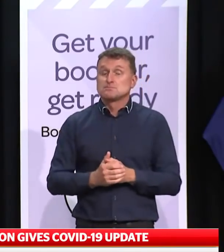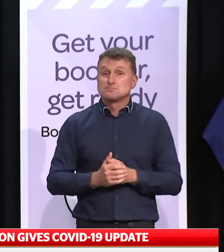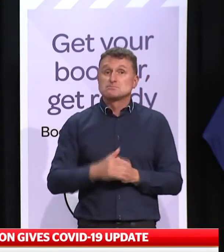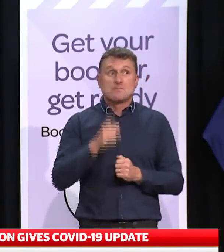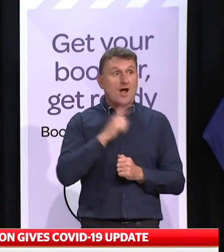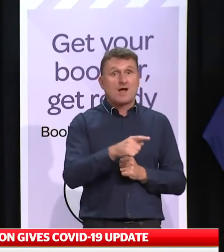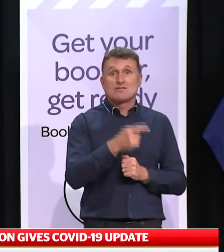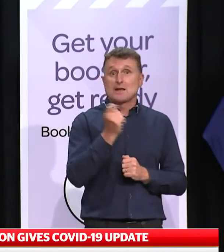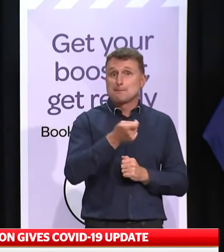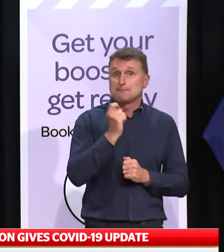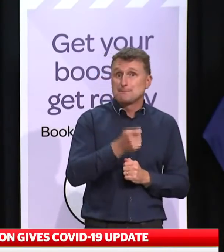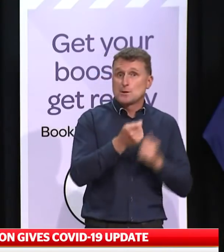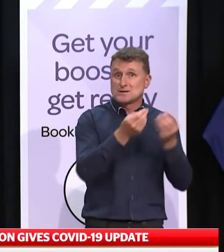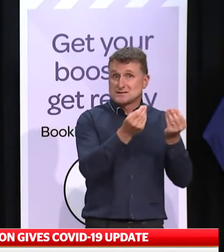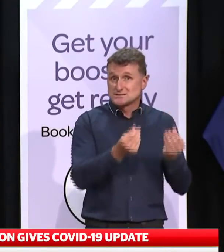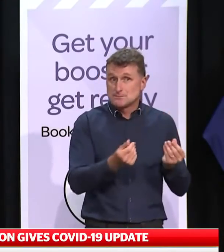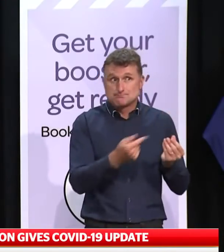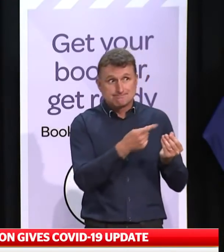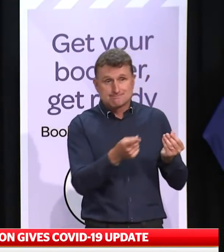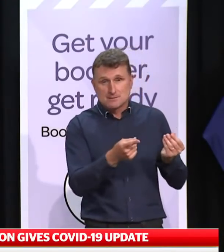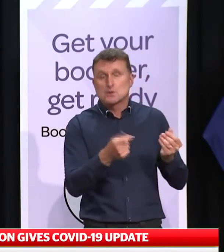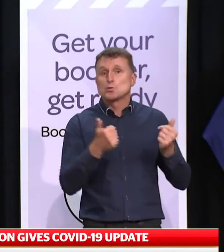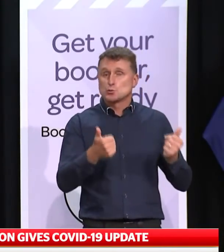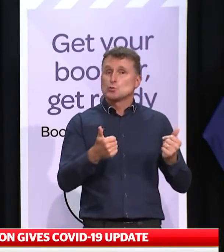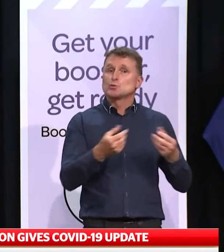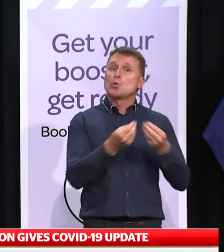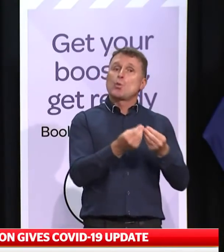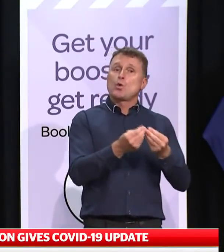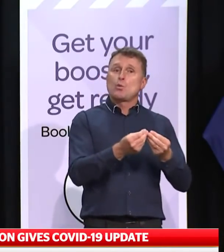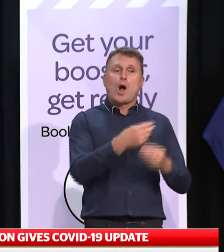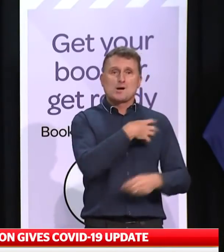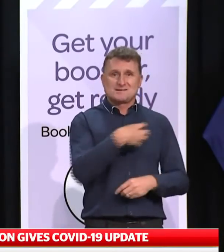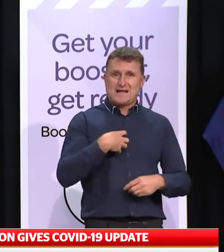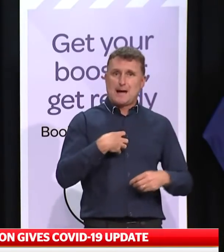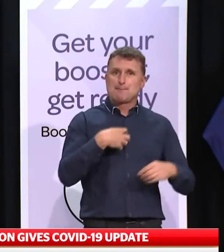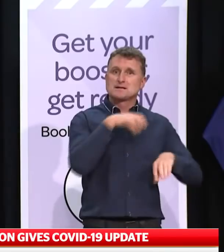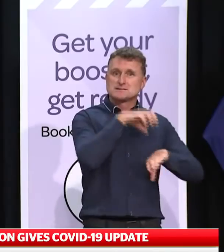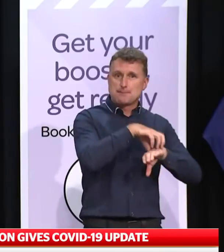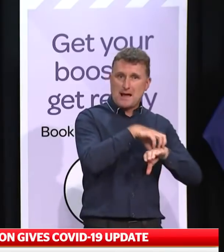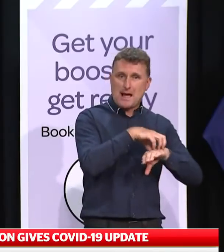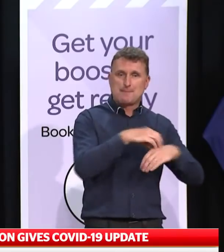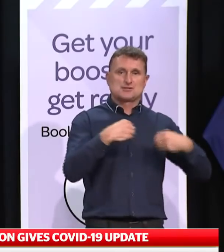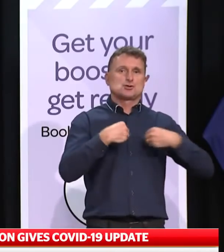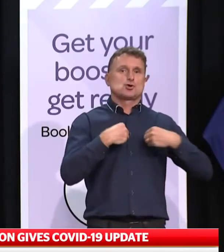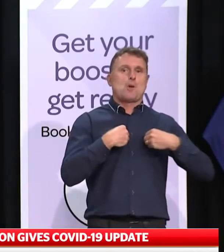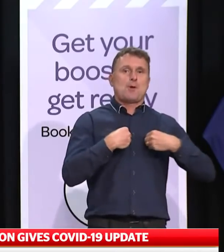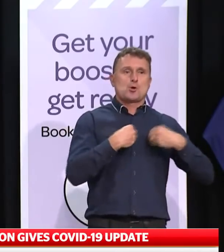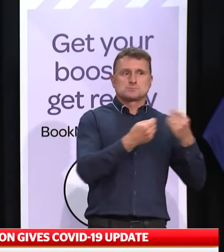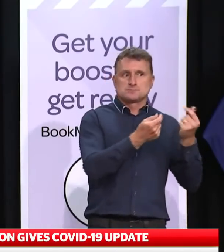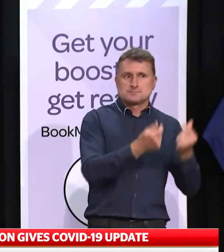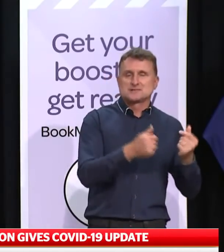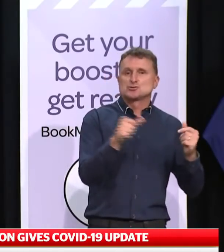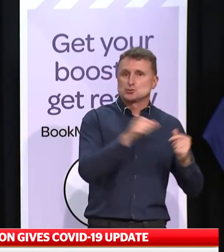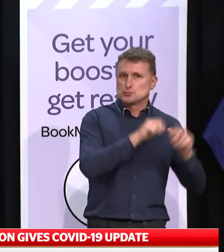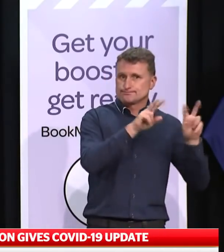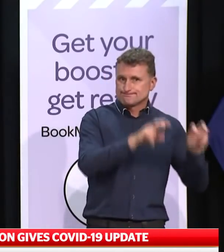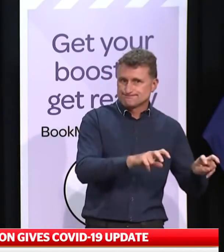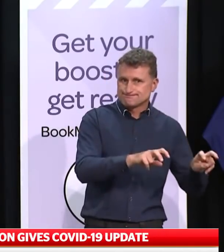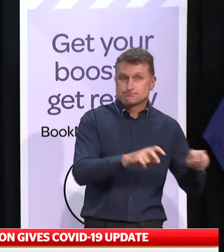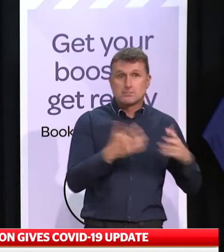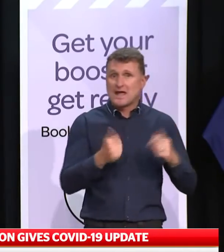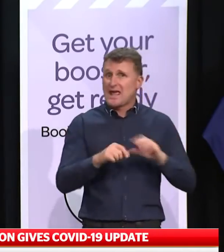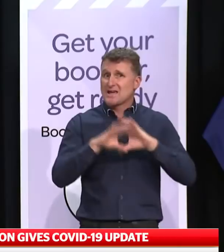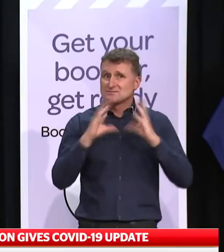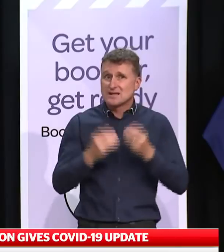supplies would be another great topic for the Commerce Commission to dig into as well. So yes, there are concerns there. Do we have all of the evidence? Not